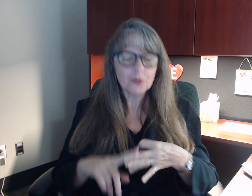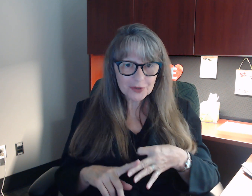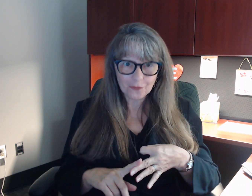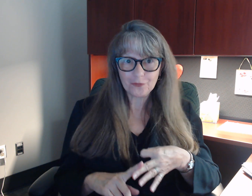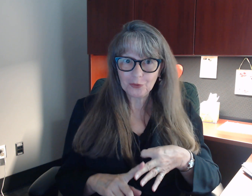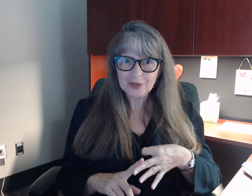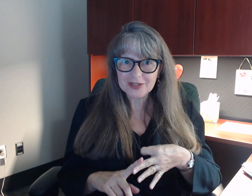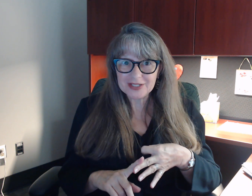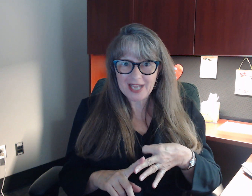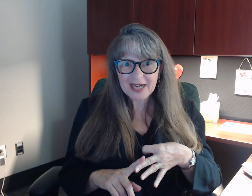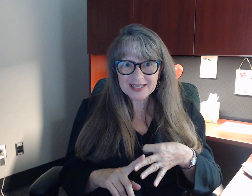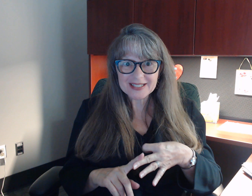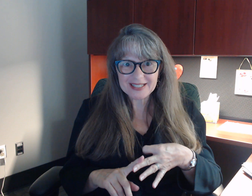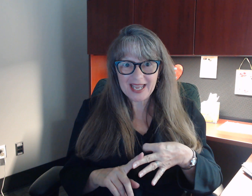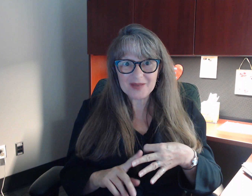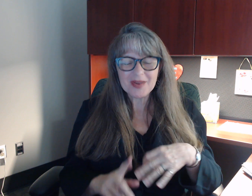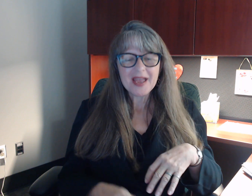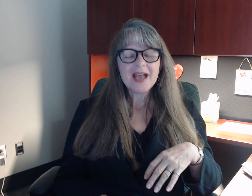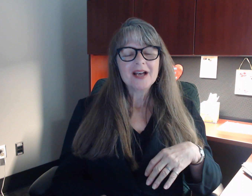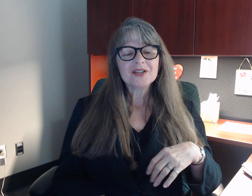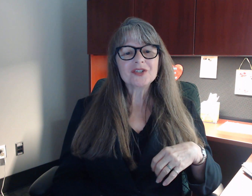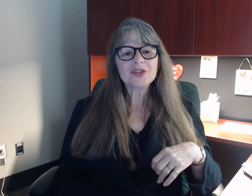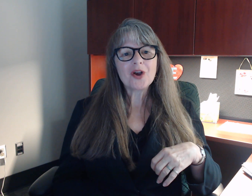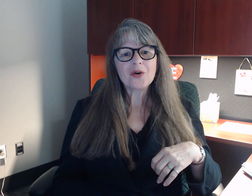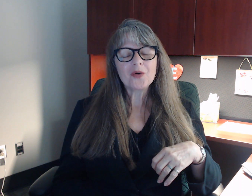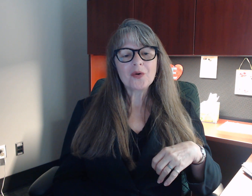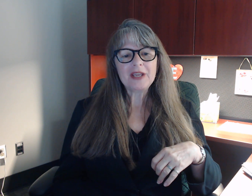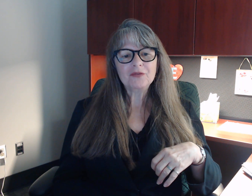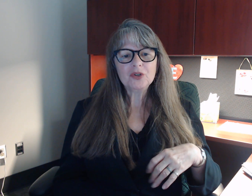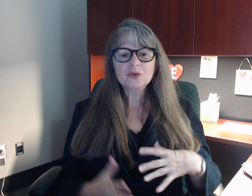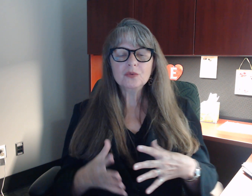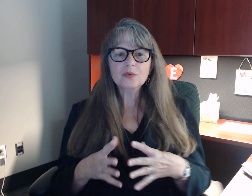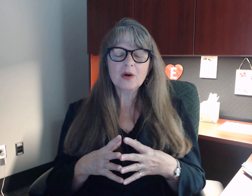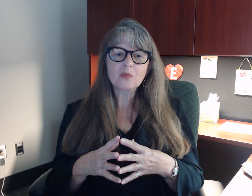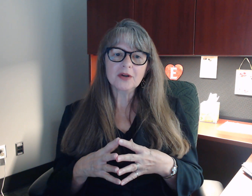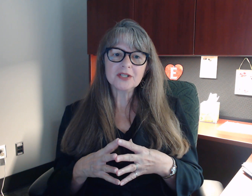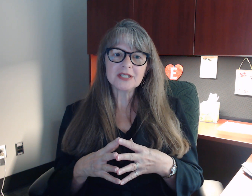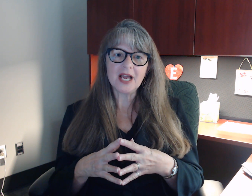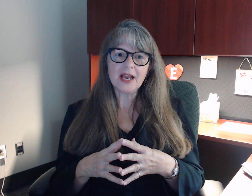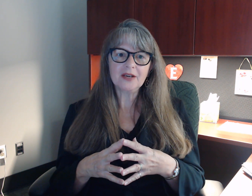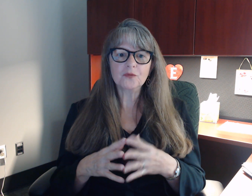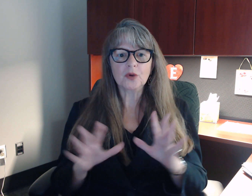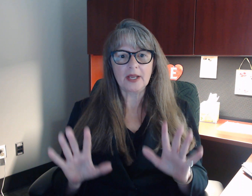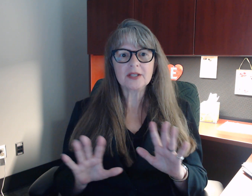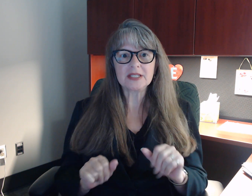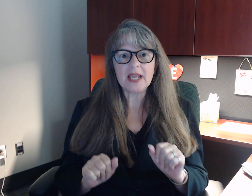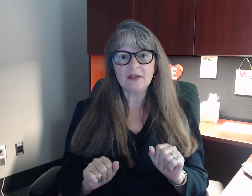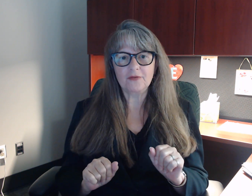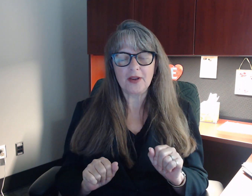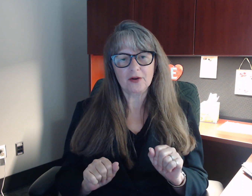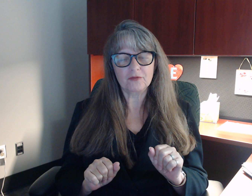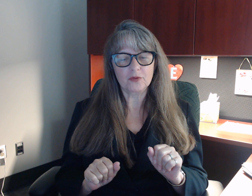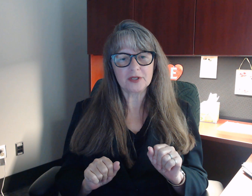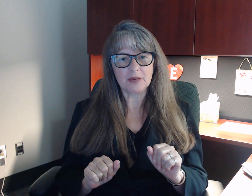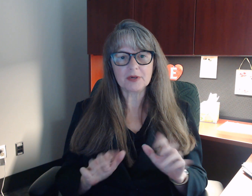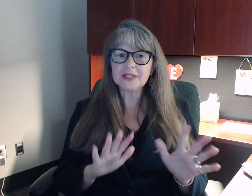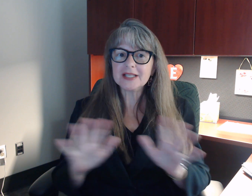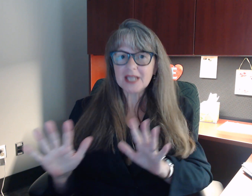rodeo food because it's kind of the same. So if you want to sign for like state fair, for example, because that's coming